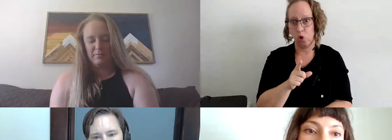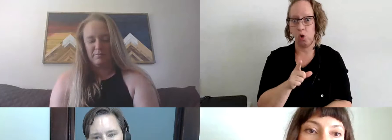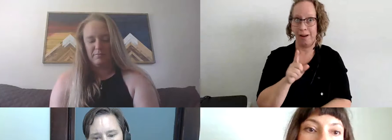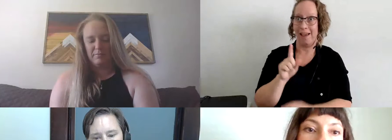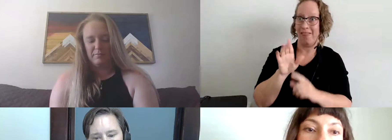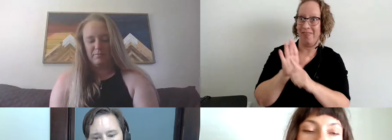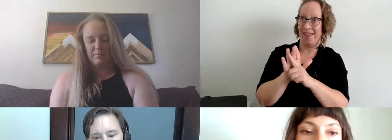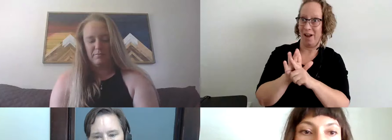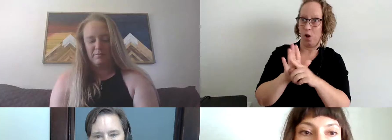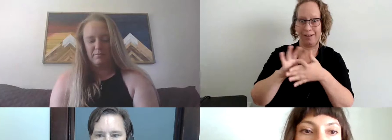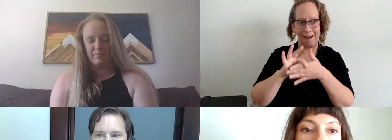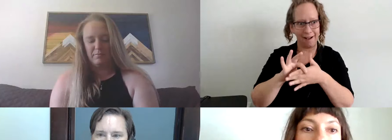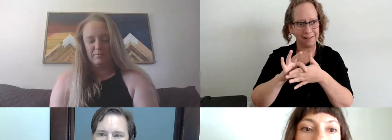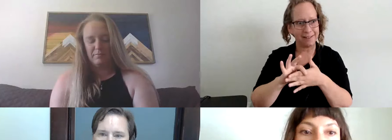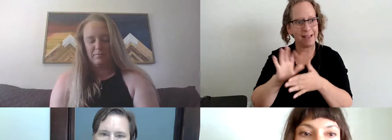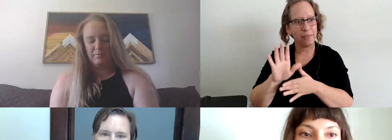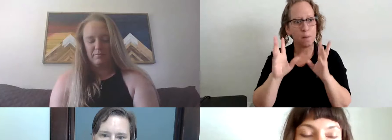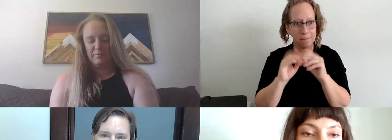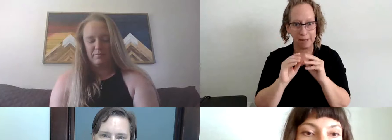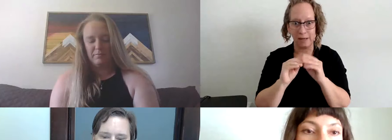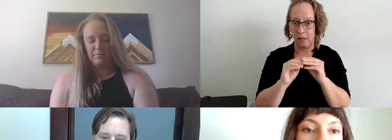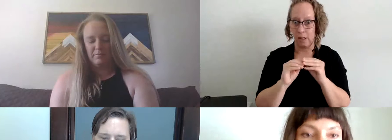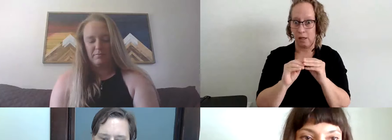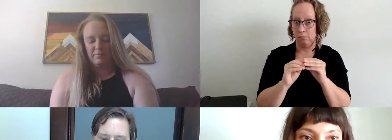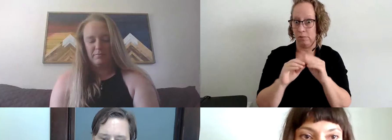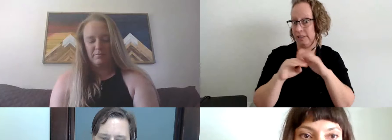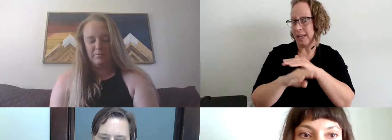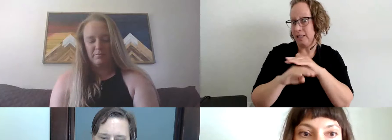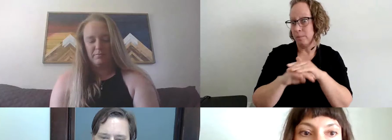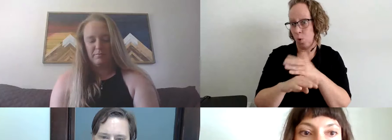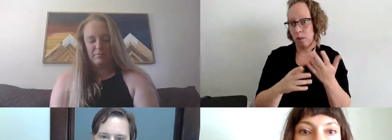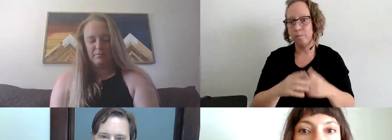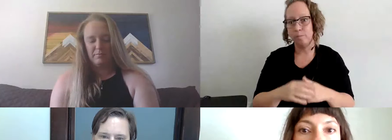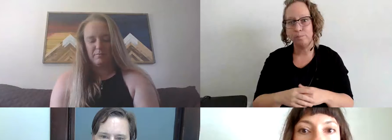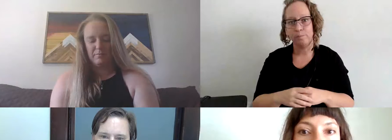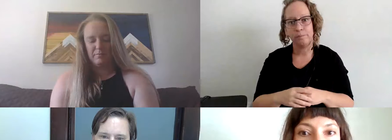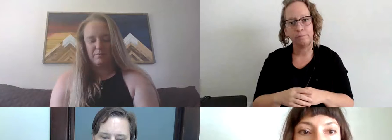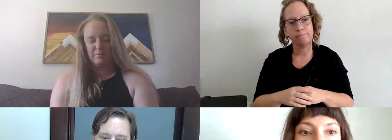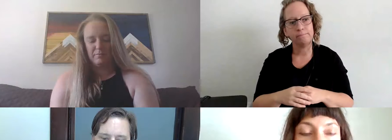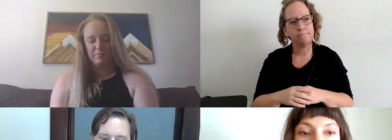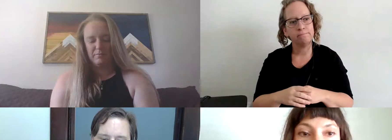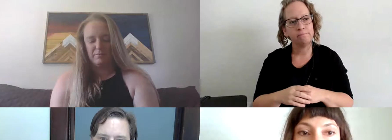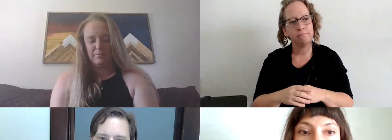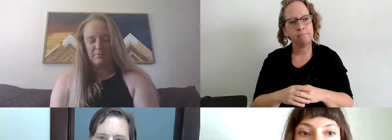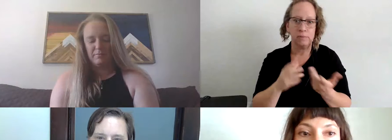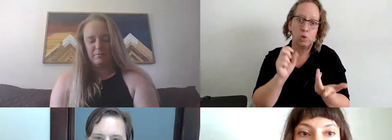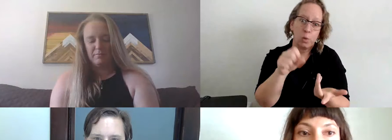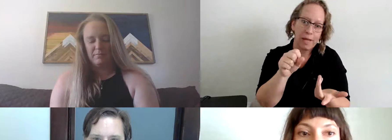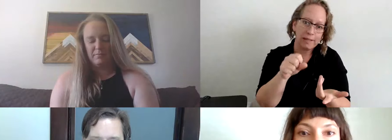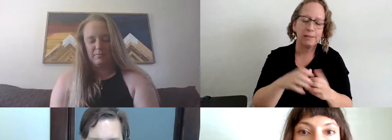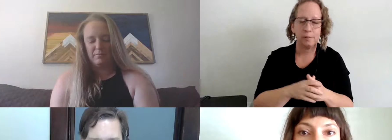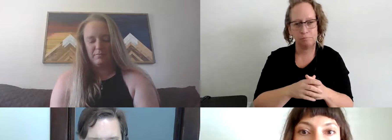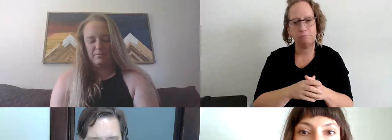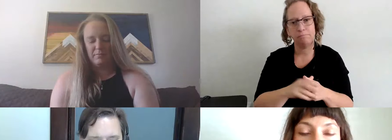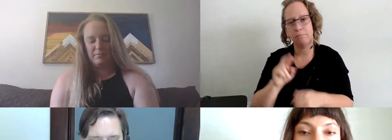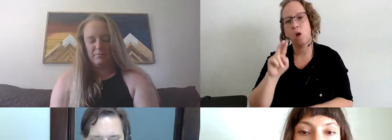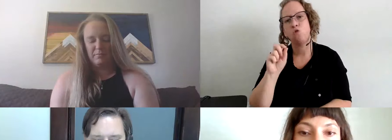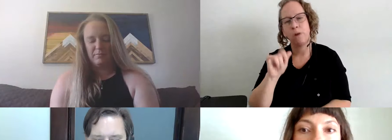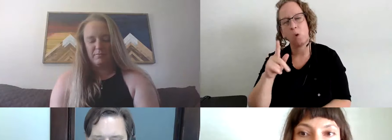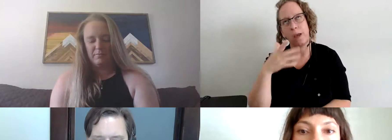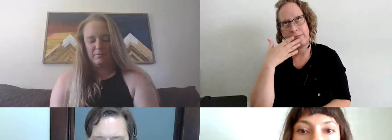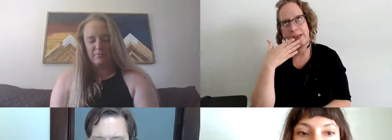their content and their meeting is presentable or accessible. So yes. Oh, okay,